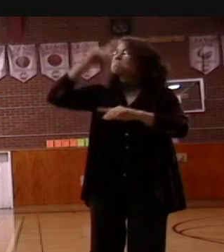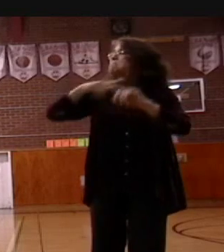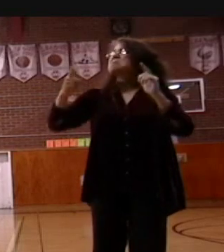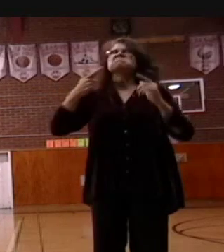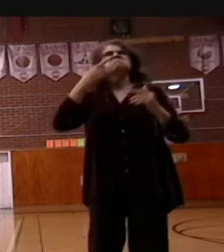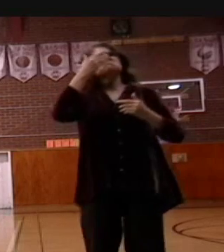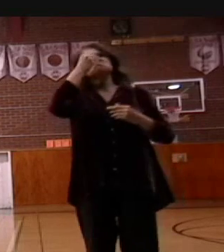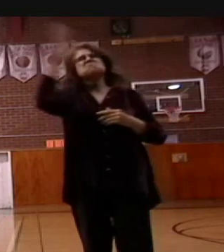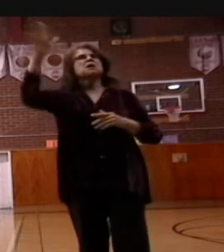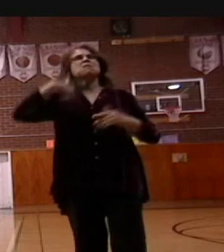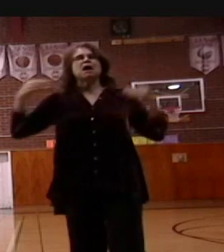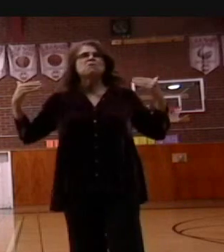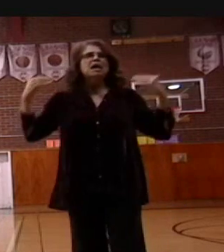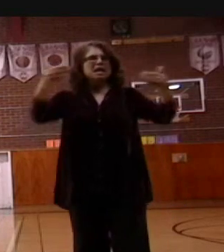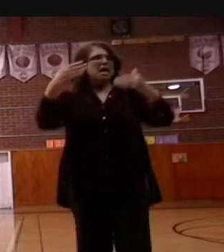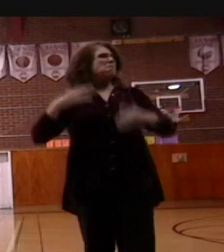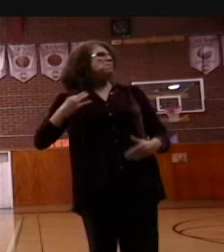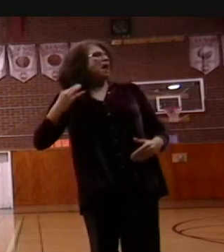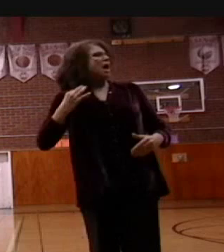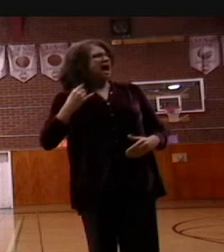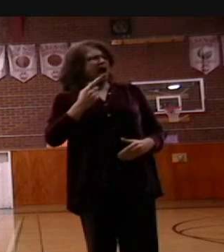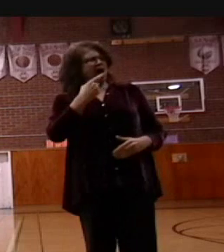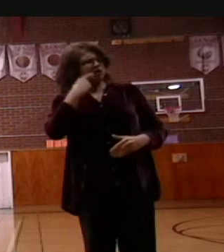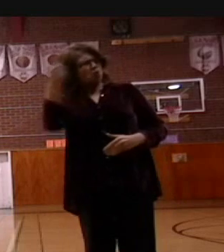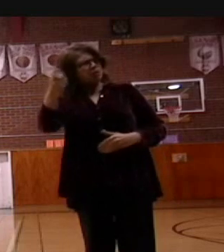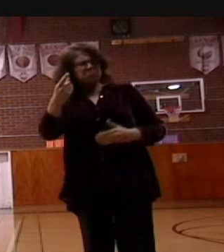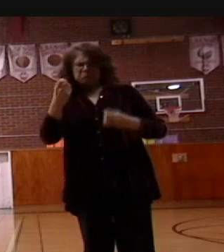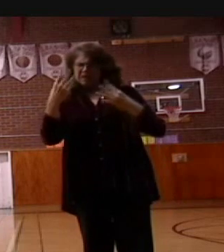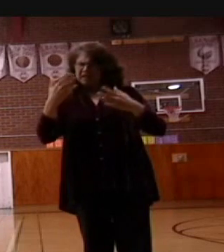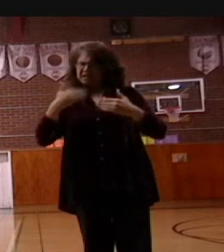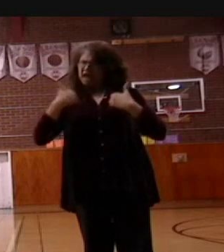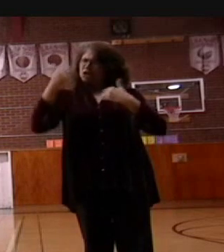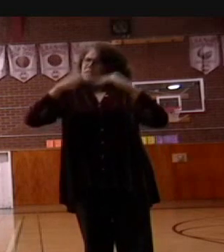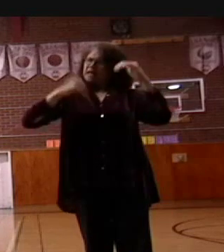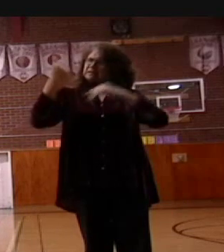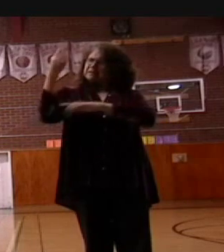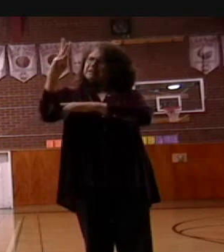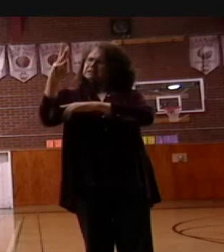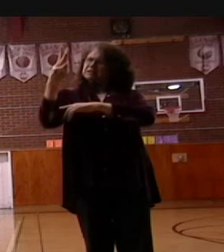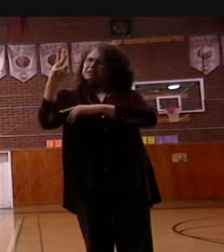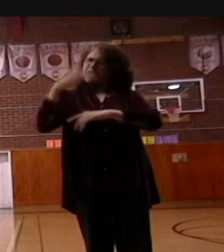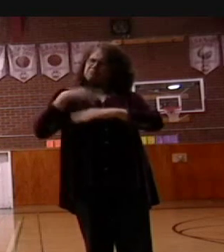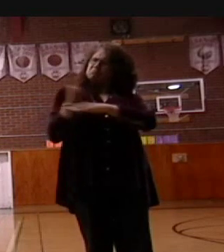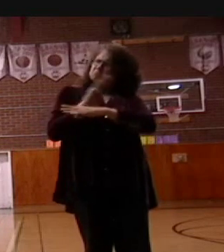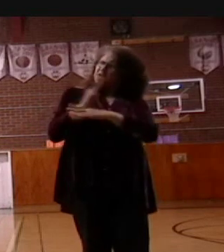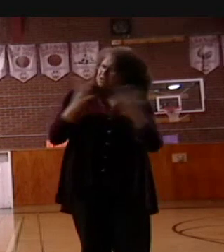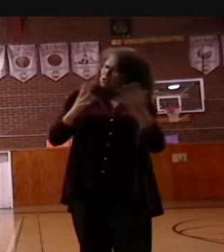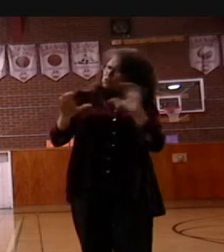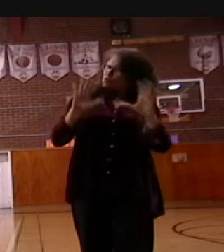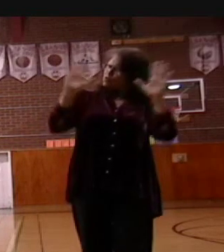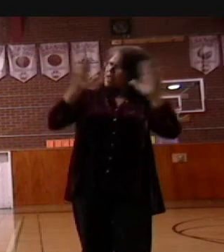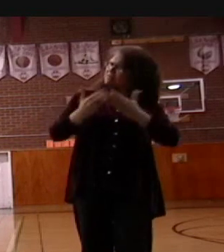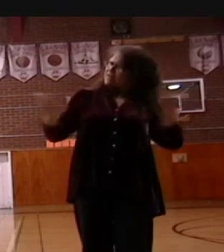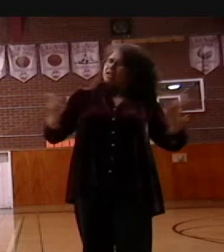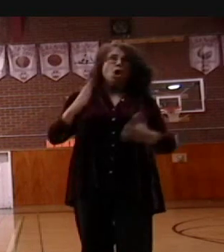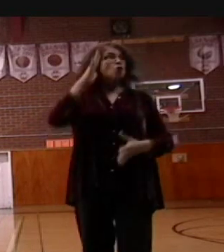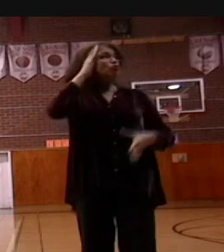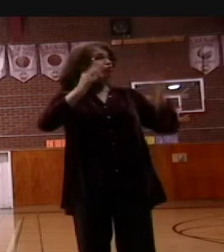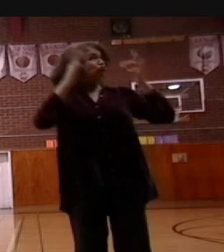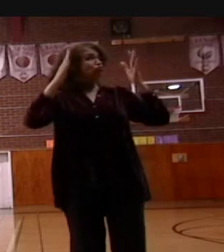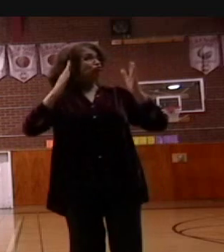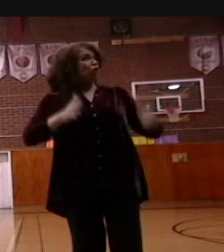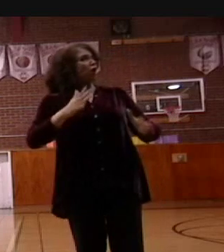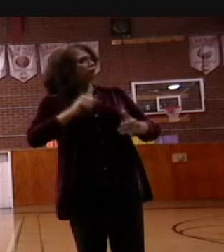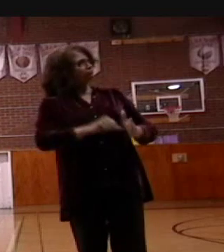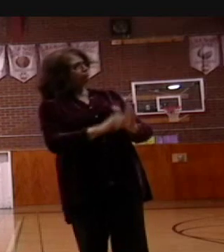younger than 16 who had businesses and were doing great things. The judges were so impressed that they created a new category